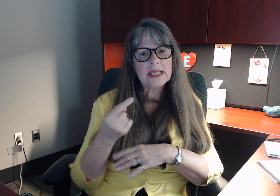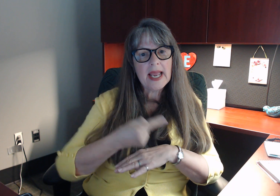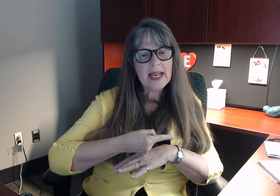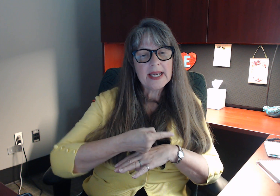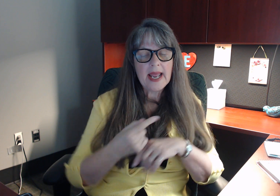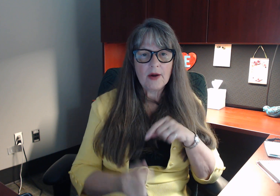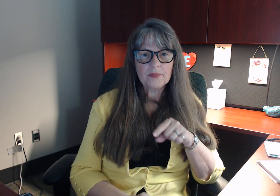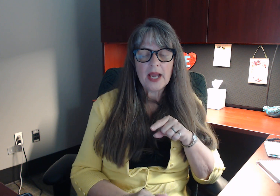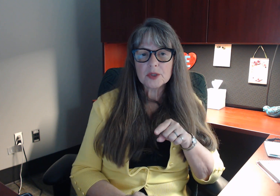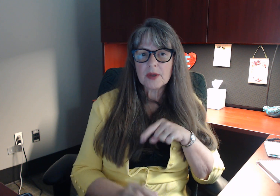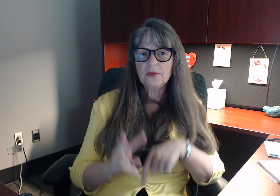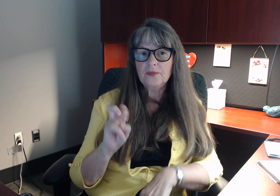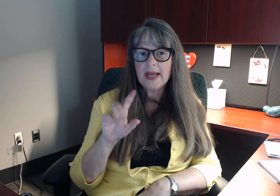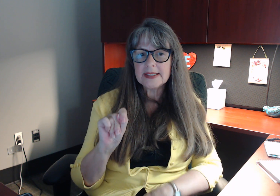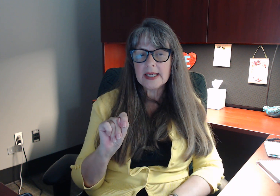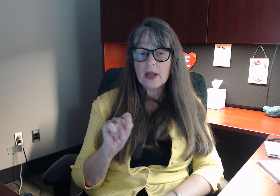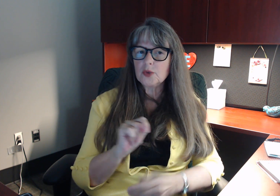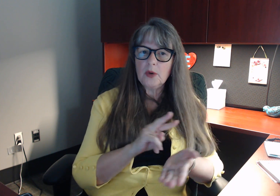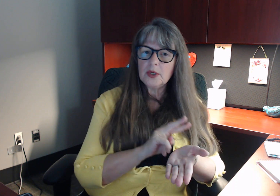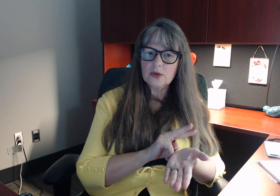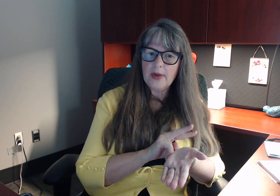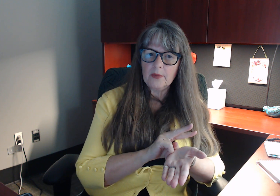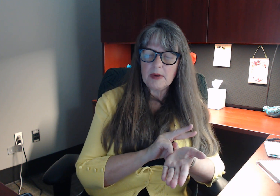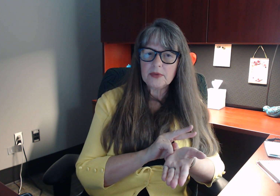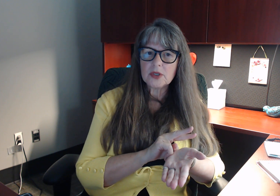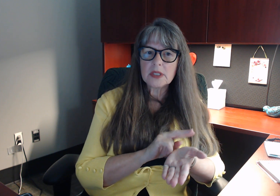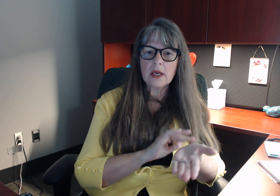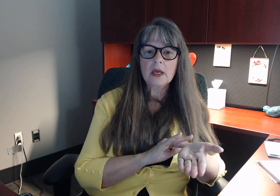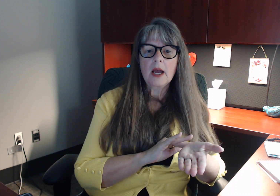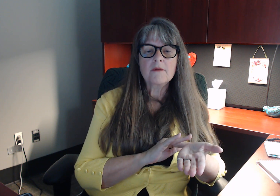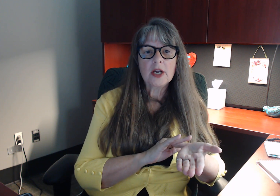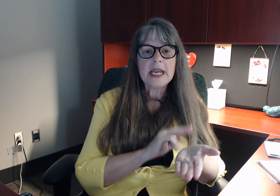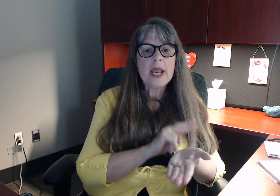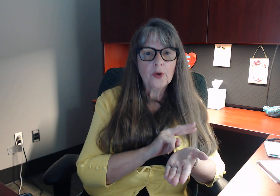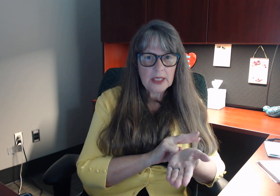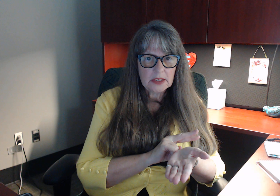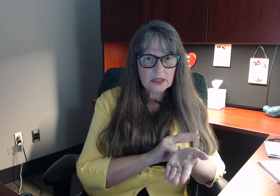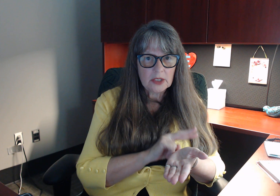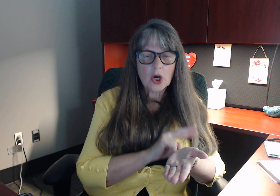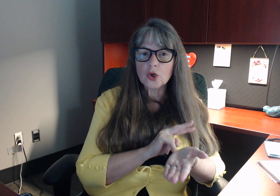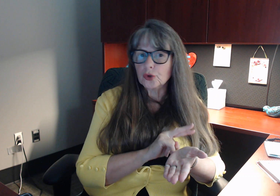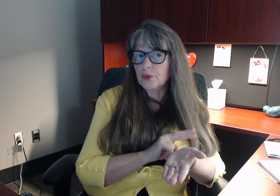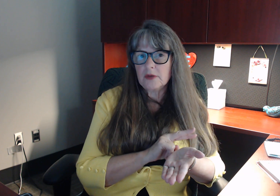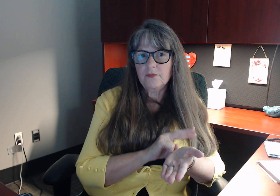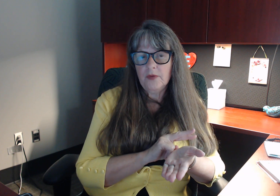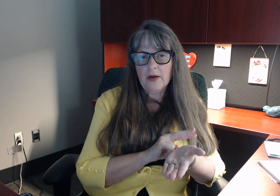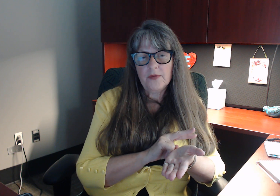Day. Now, I spelled vet because we don't want to do vet. Remember, this is a veterinarian, a doctor who is a